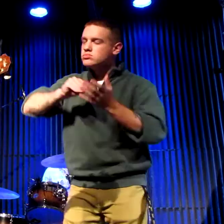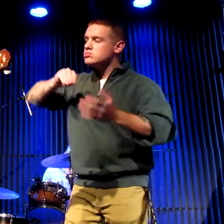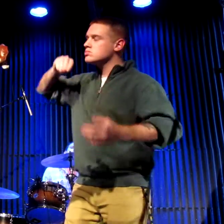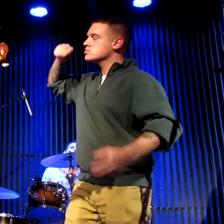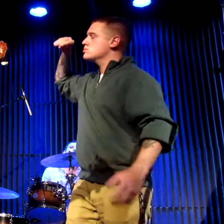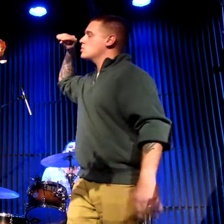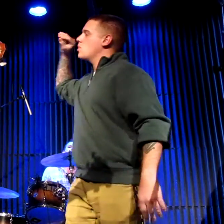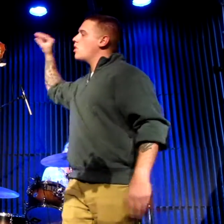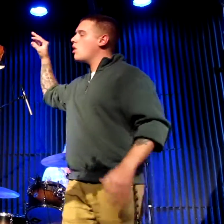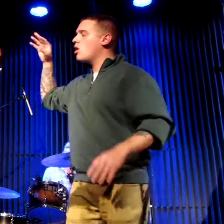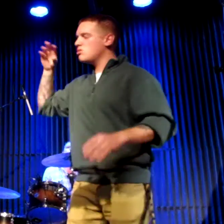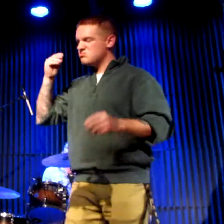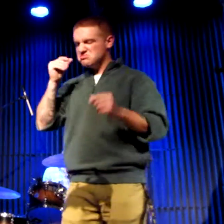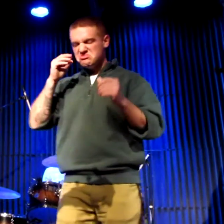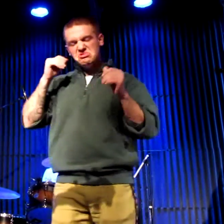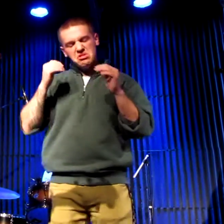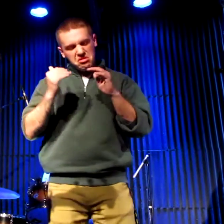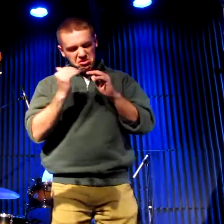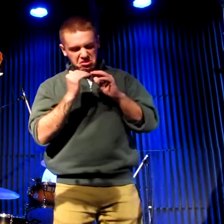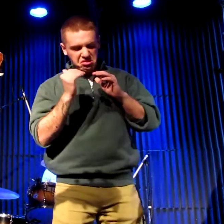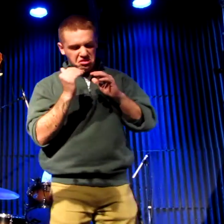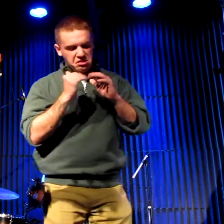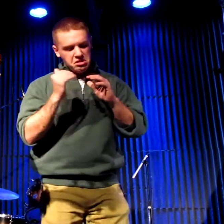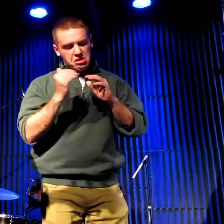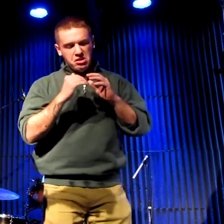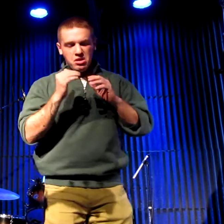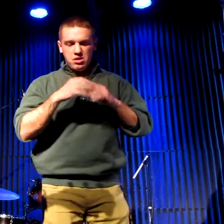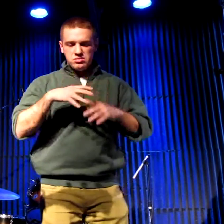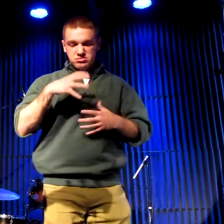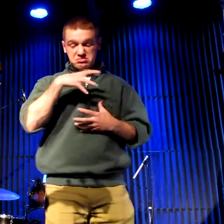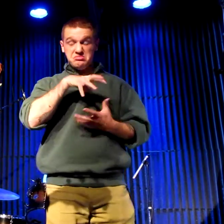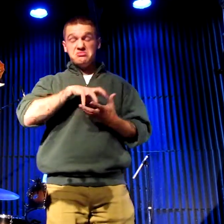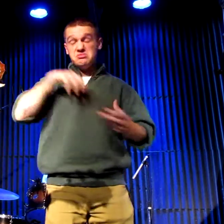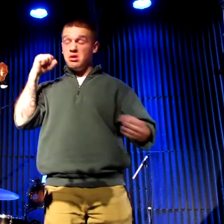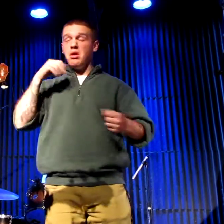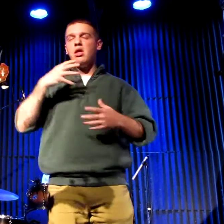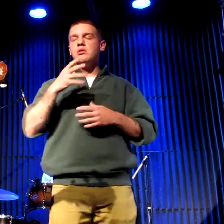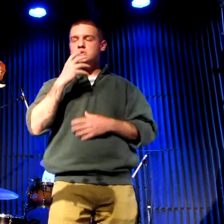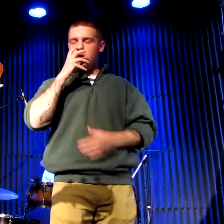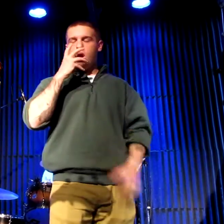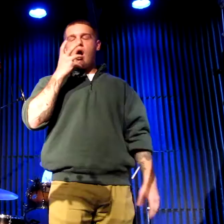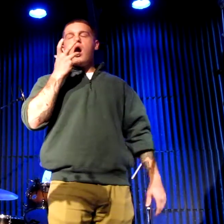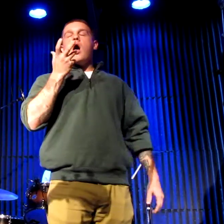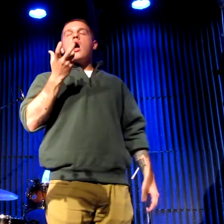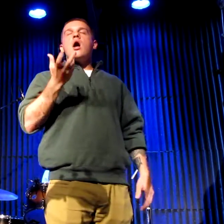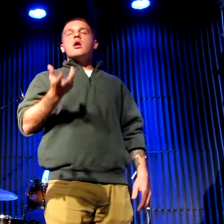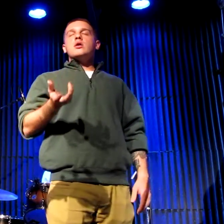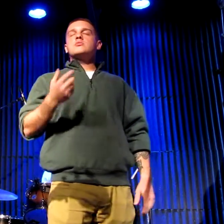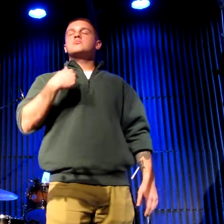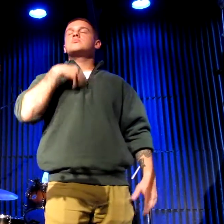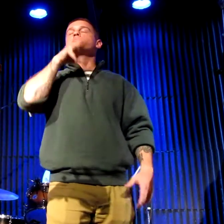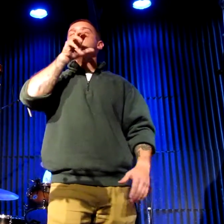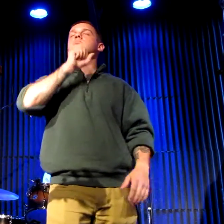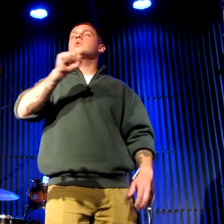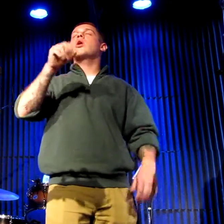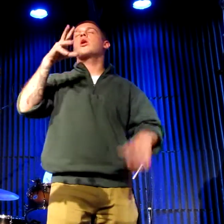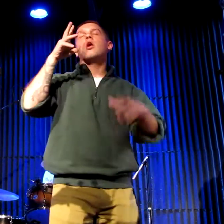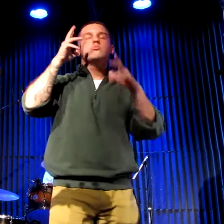dirt beneath my fingernails, there's havoc in my yarn. I'm in love with crisp and banded, yeah, I'll be keeping on.